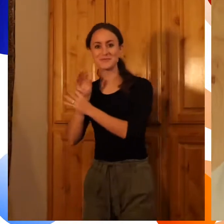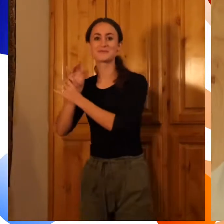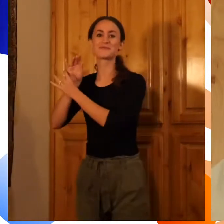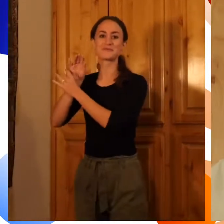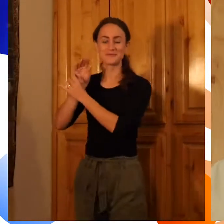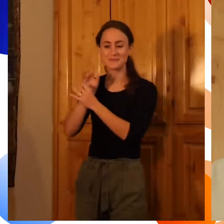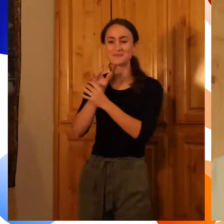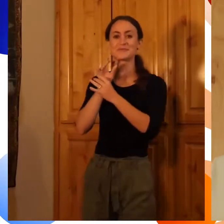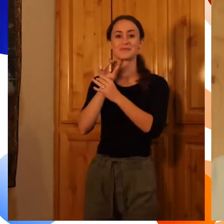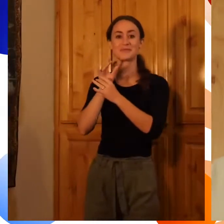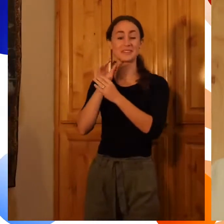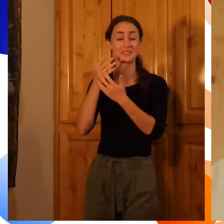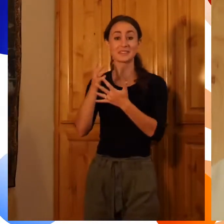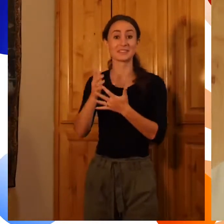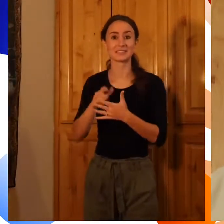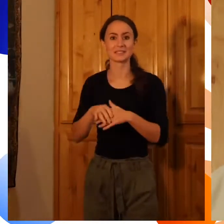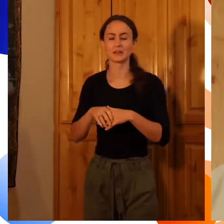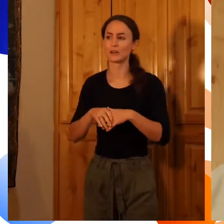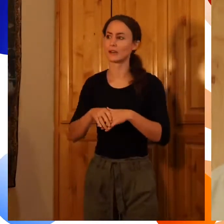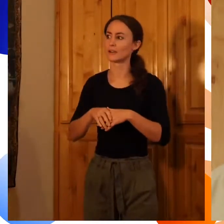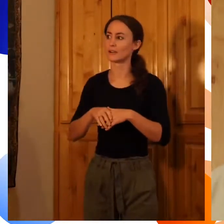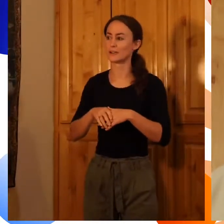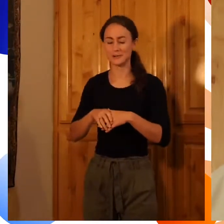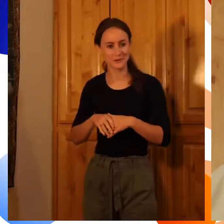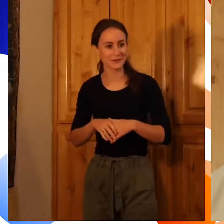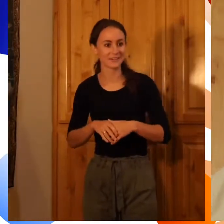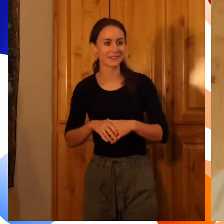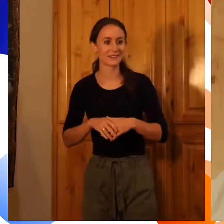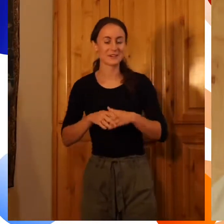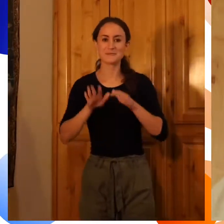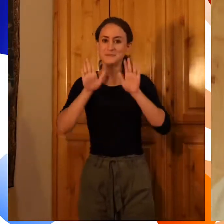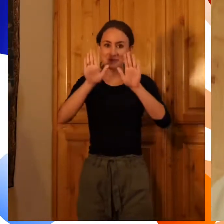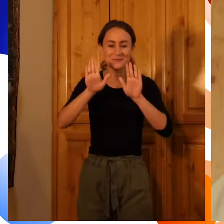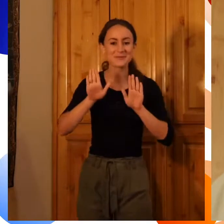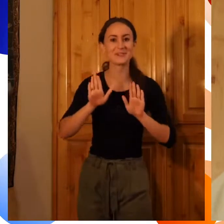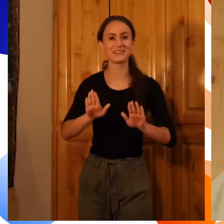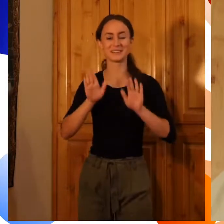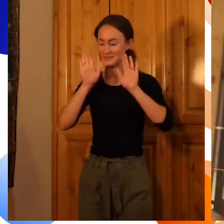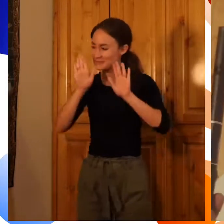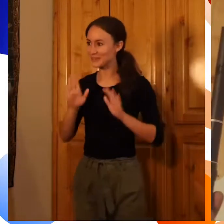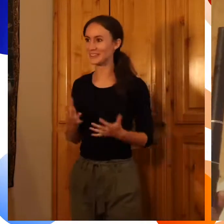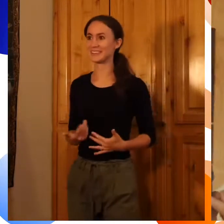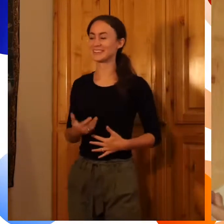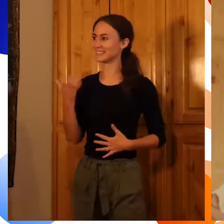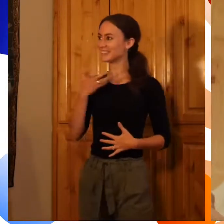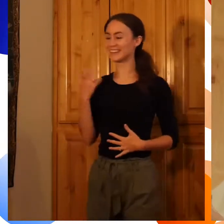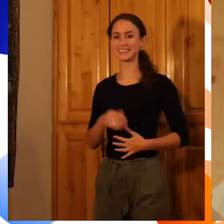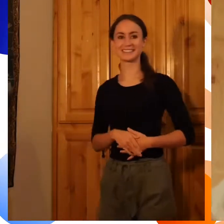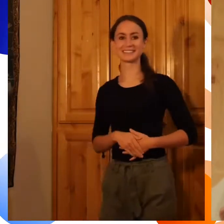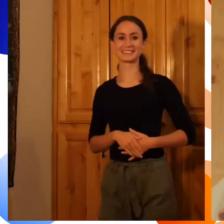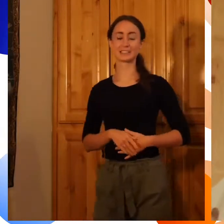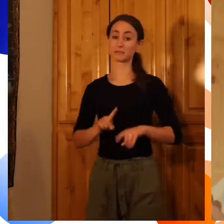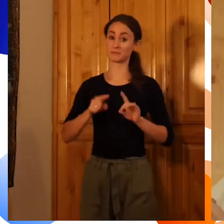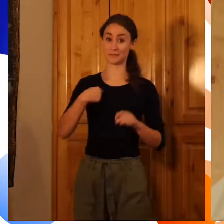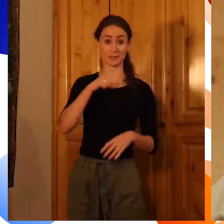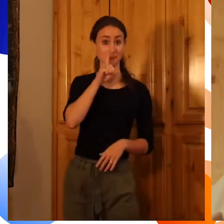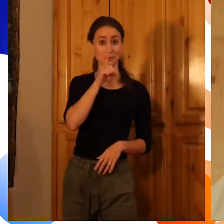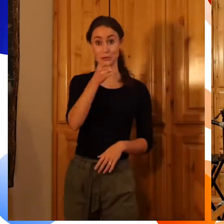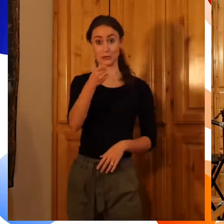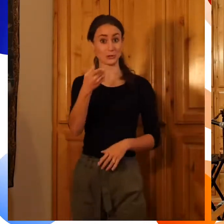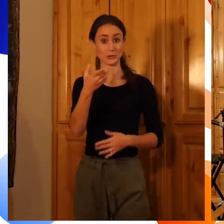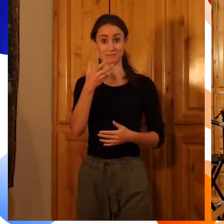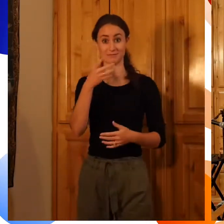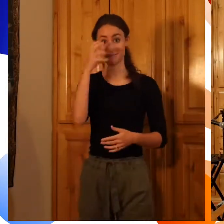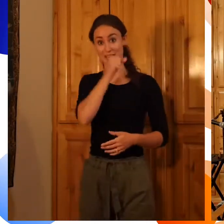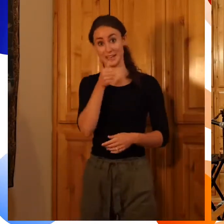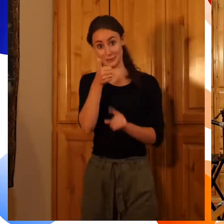"Wonders of wonders," said Donald. "But you might have guessed yourself that the flute was enchanted and held a great and mysterious